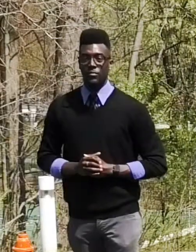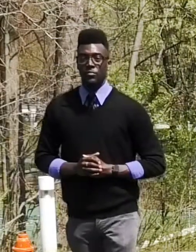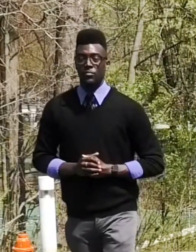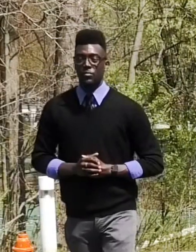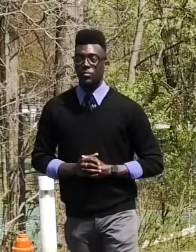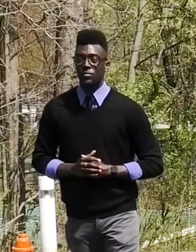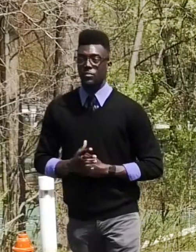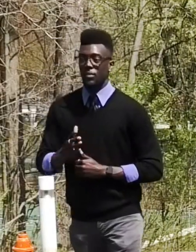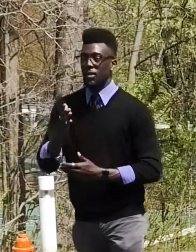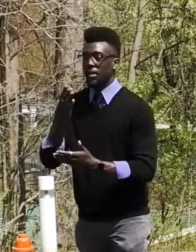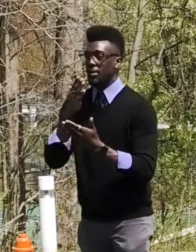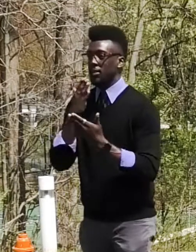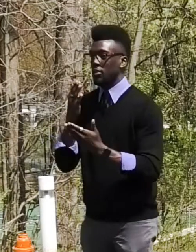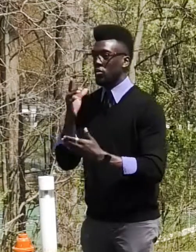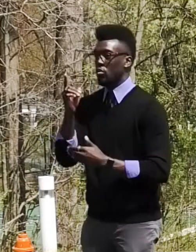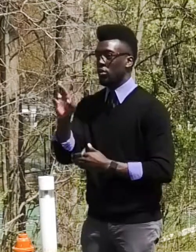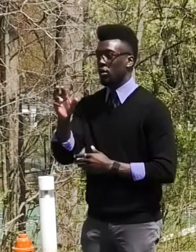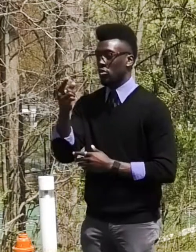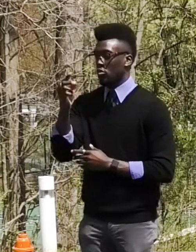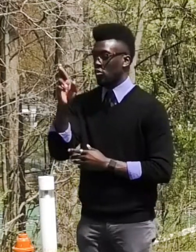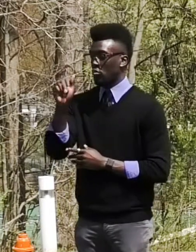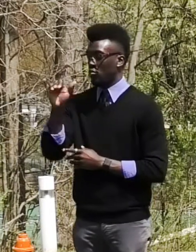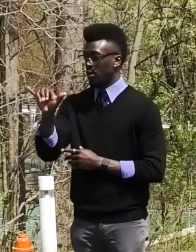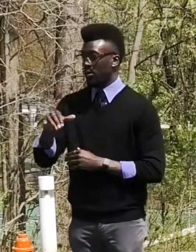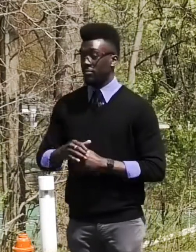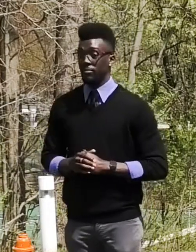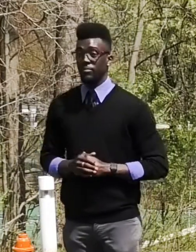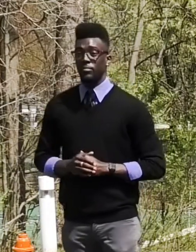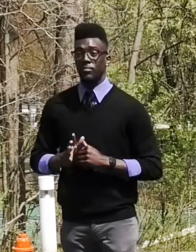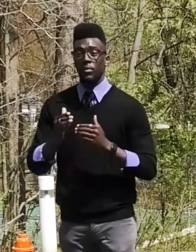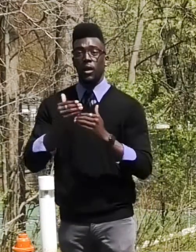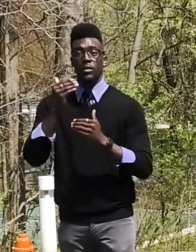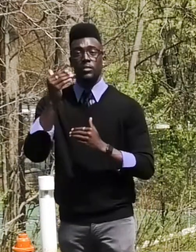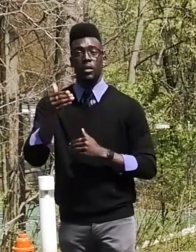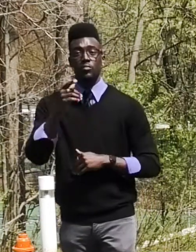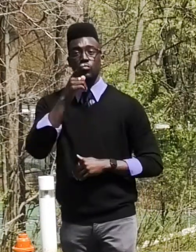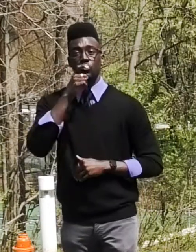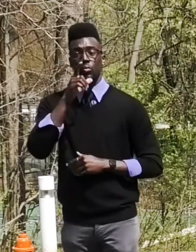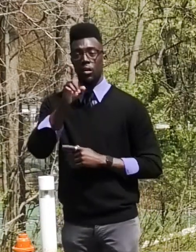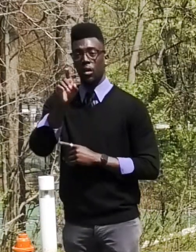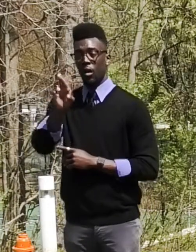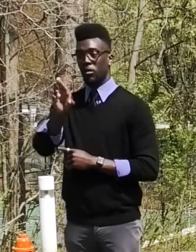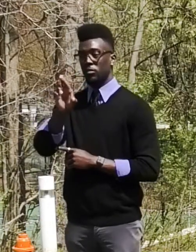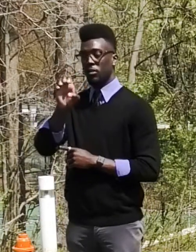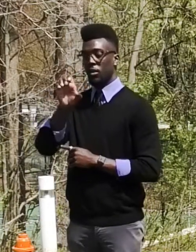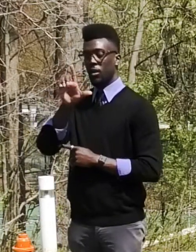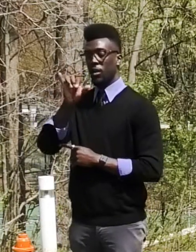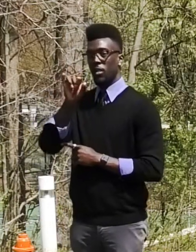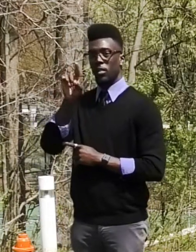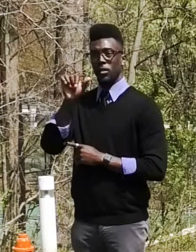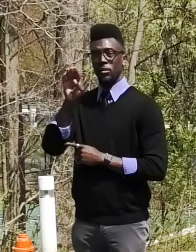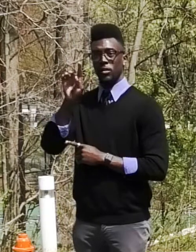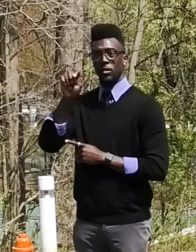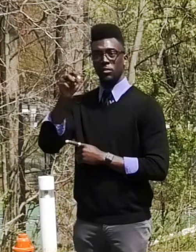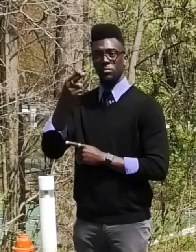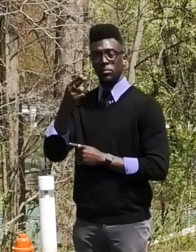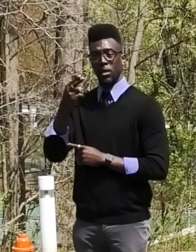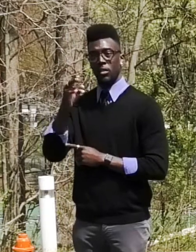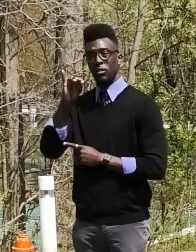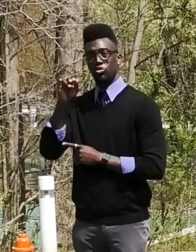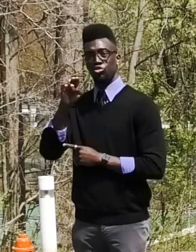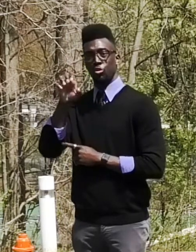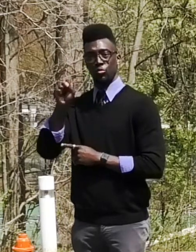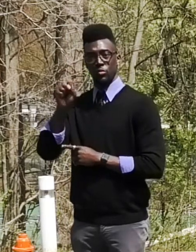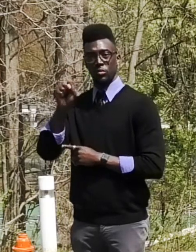Thank you, Dr. Gray. Thank you very much. Up next, we have Dr. Elizabeth Sapp Jones, the Associate